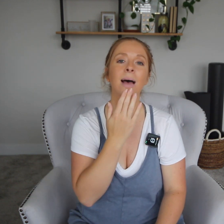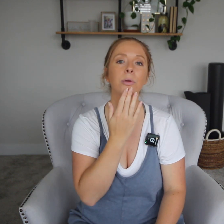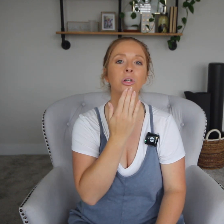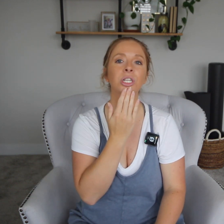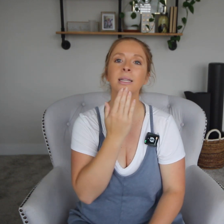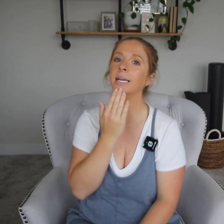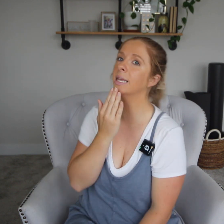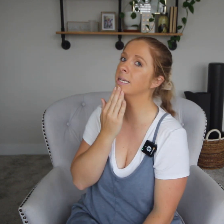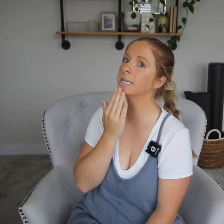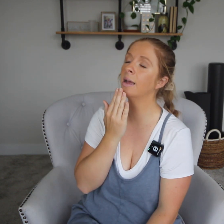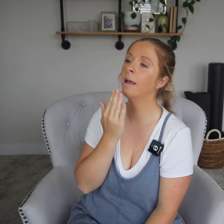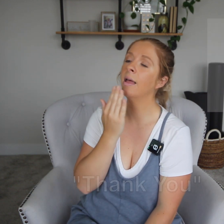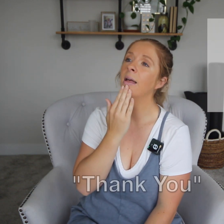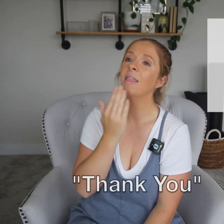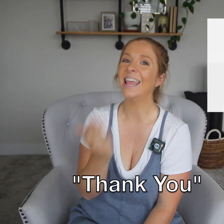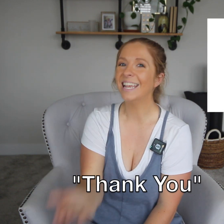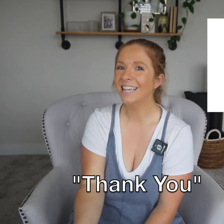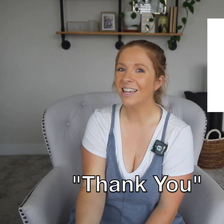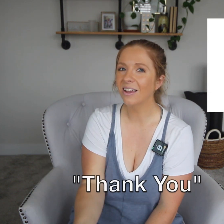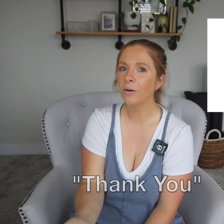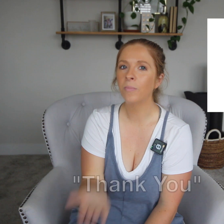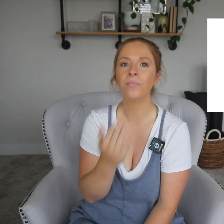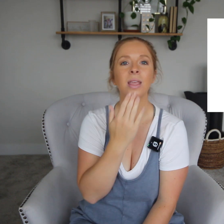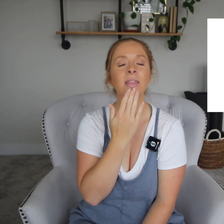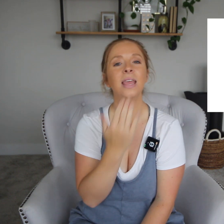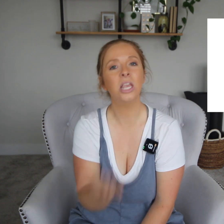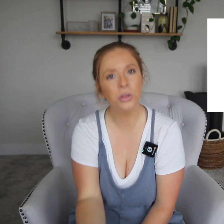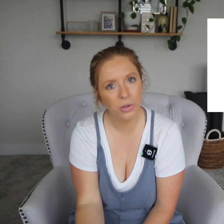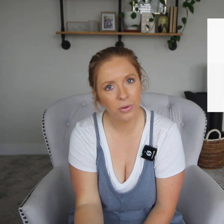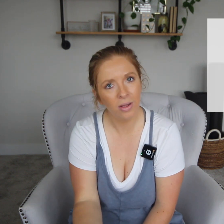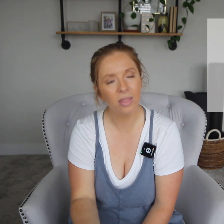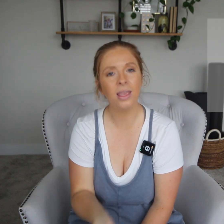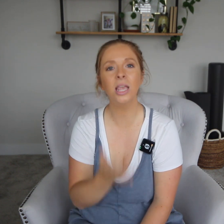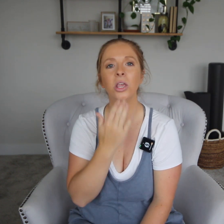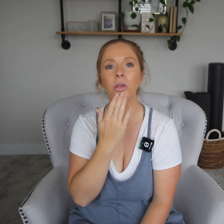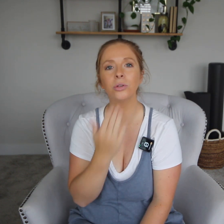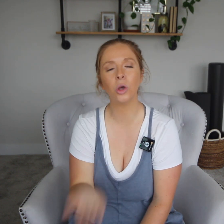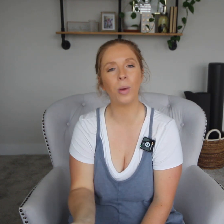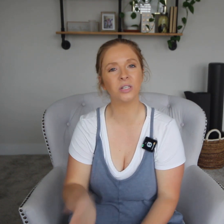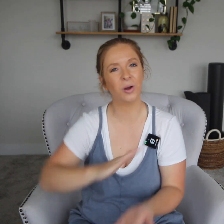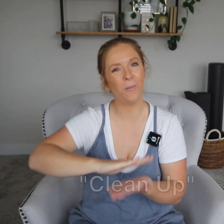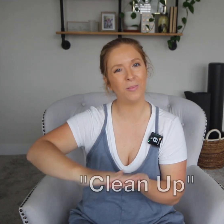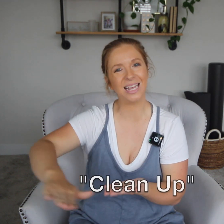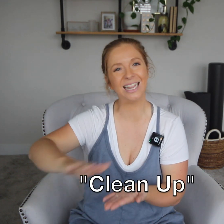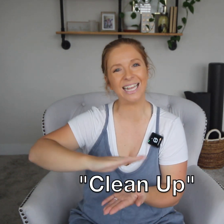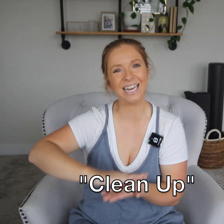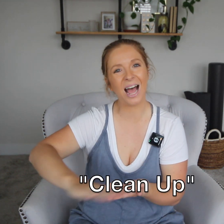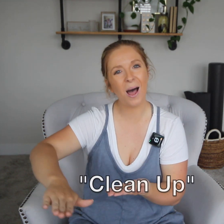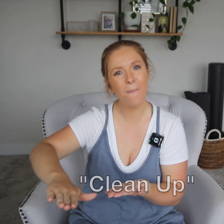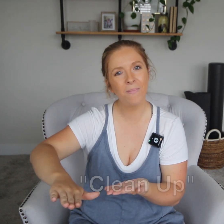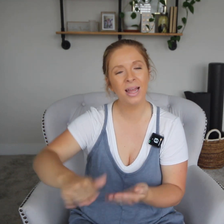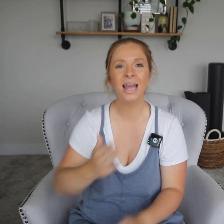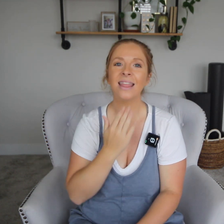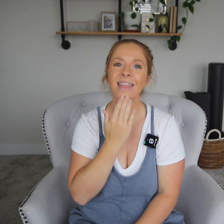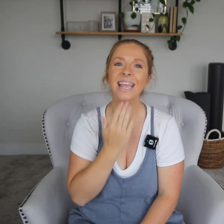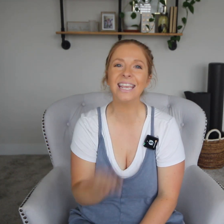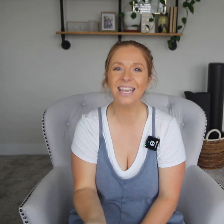your chin like this. Thank you, thank you, thank you so much for helping me clean up. Thank